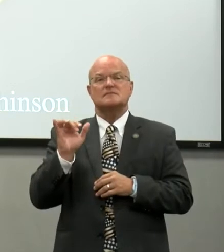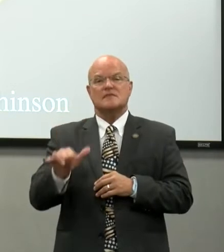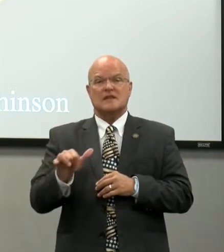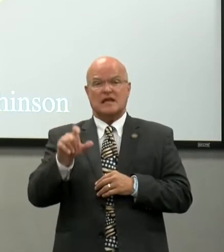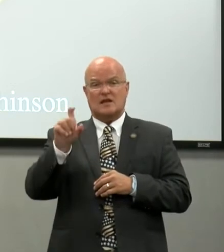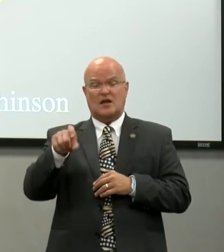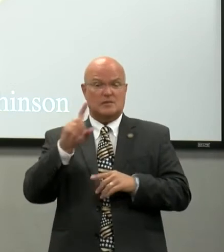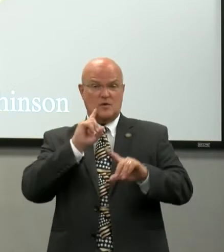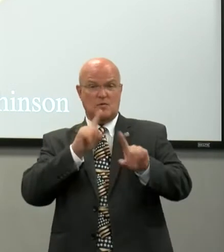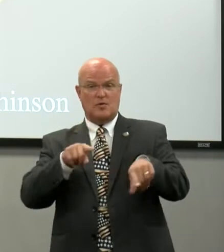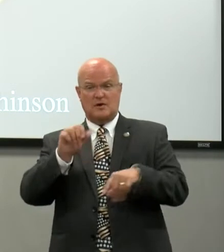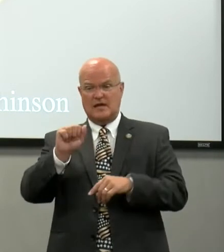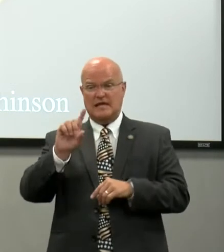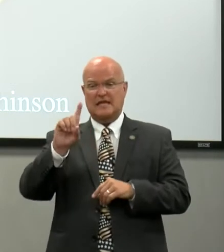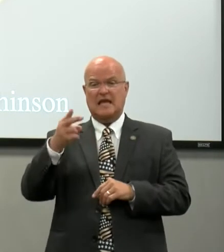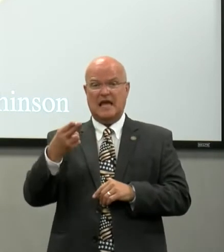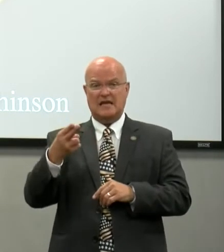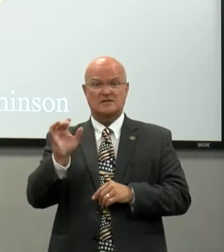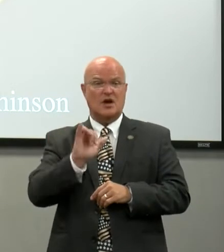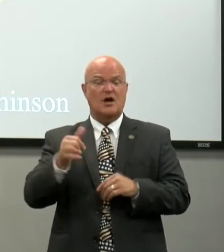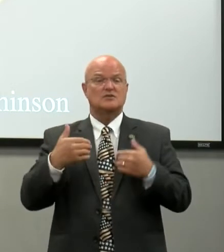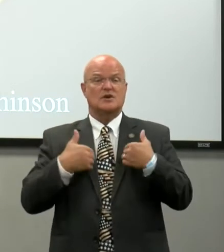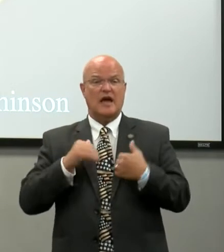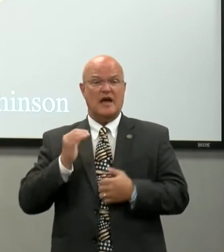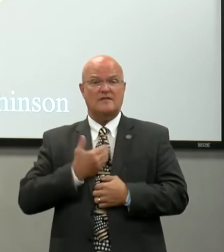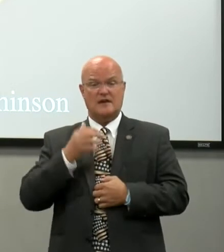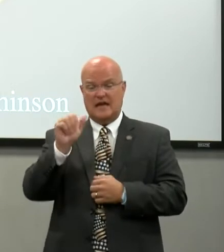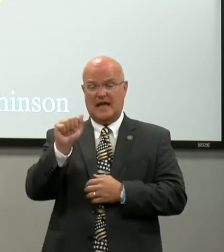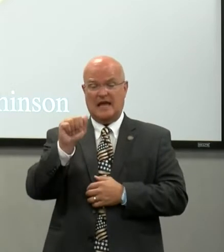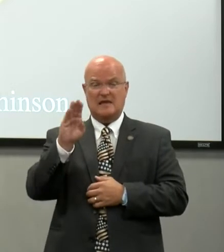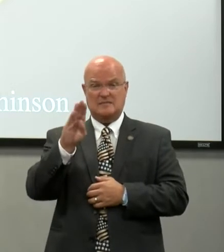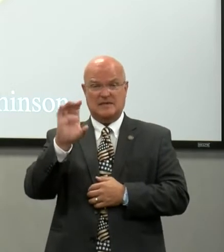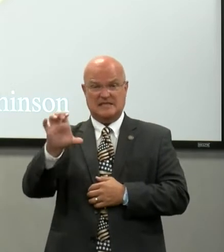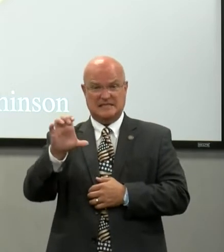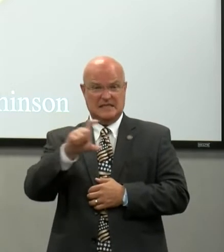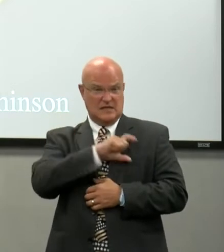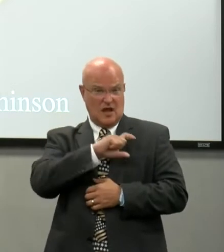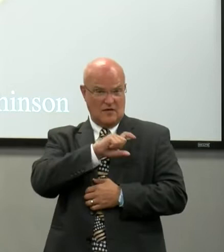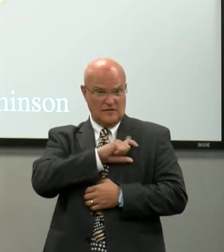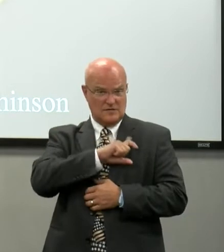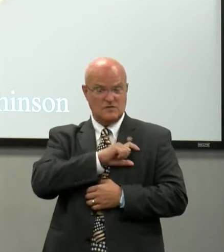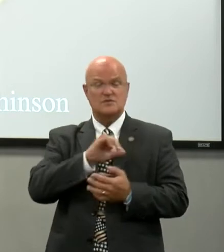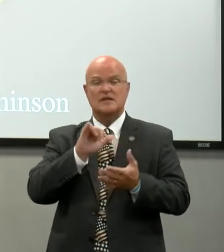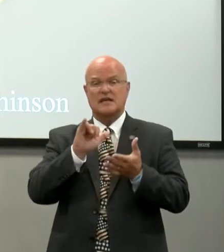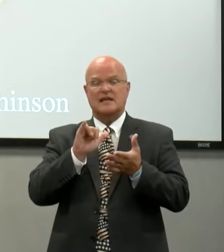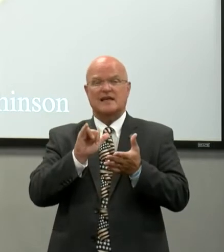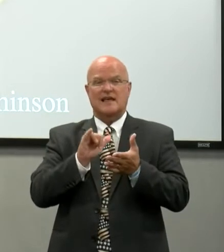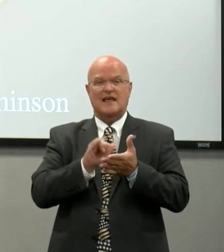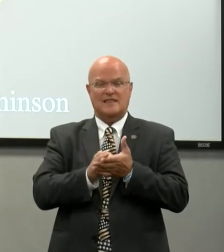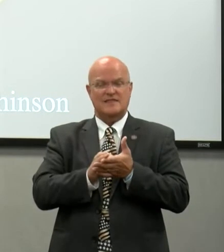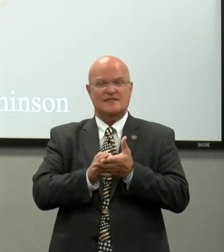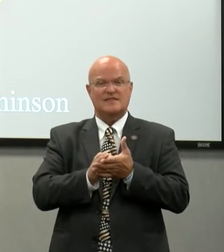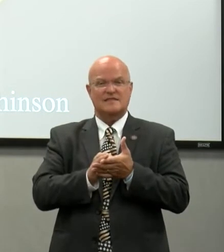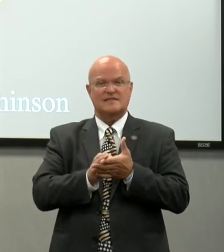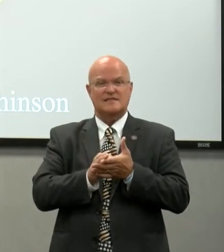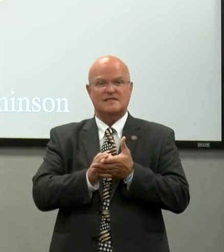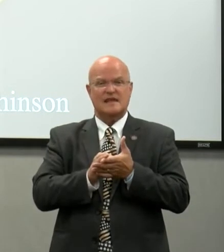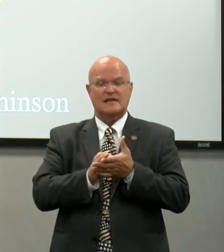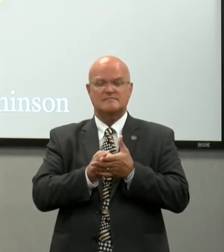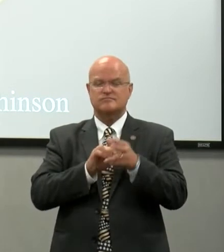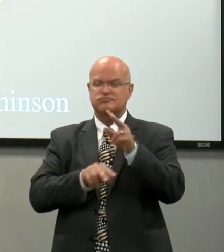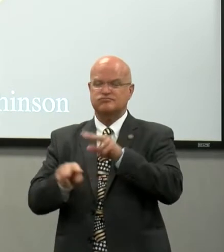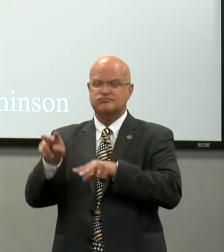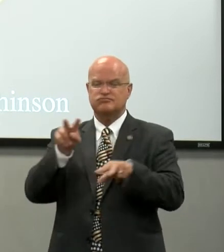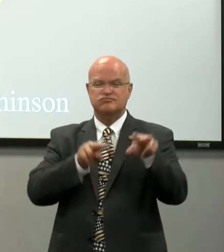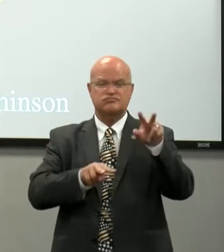ought to be reported to ADH. We also have our alcoholic beverage control officers that are